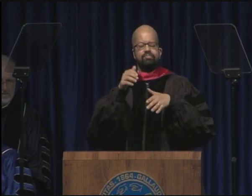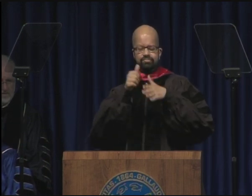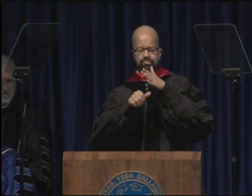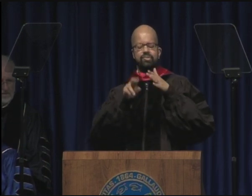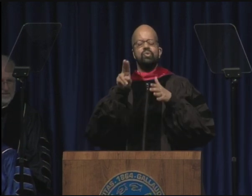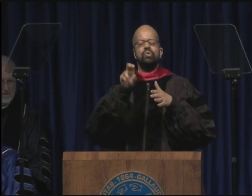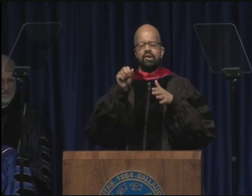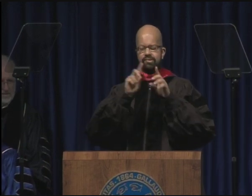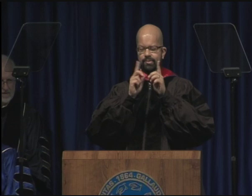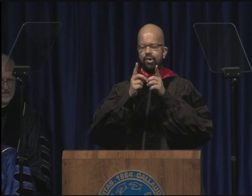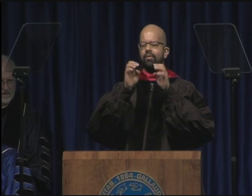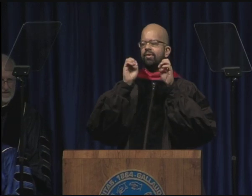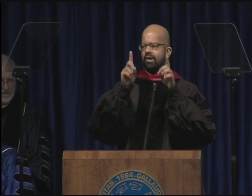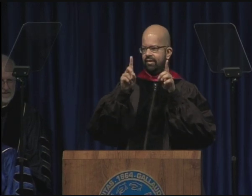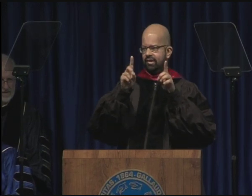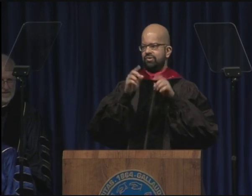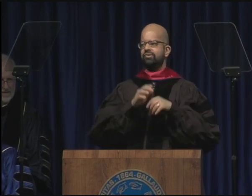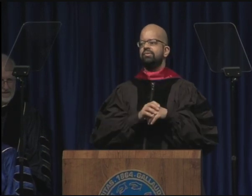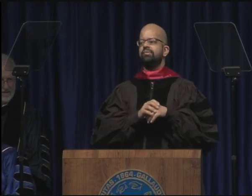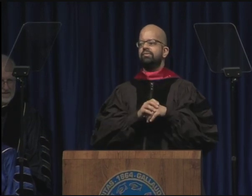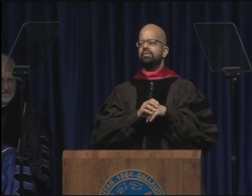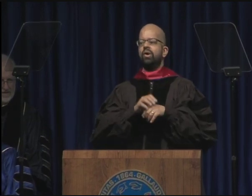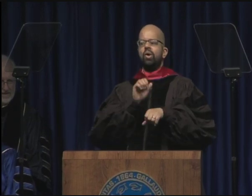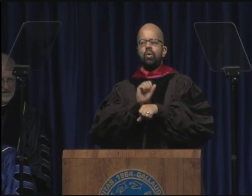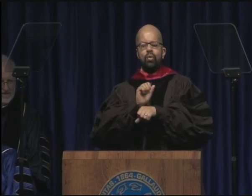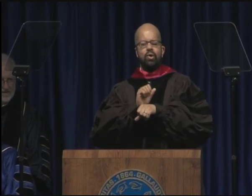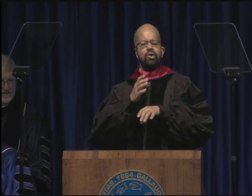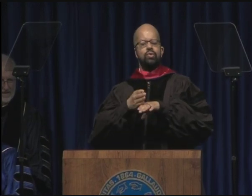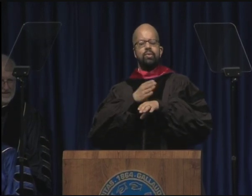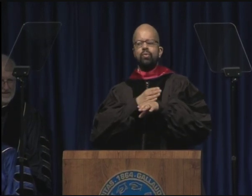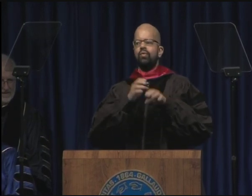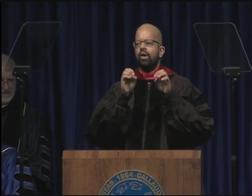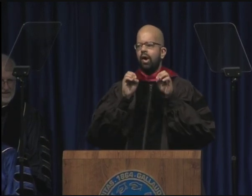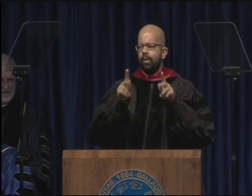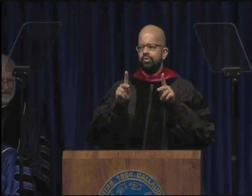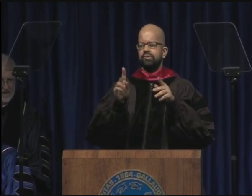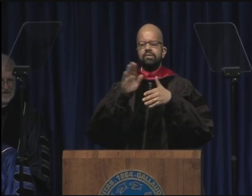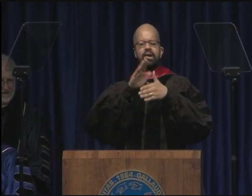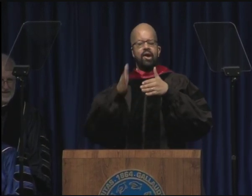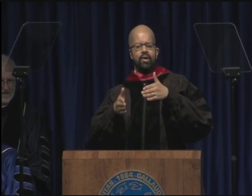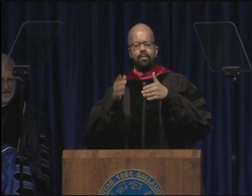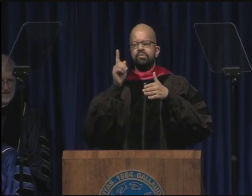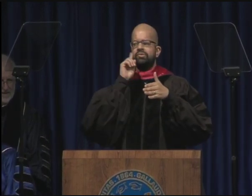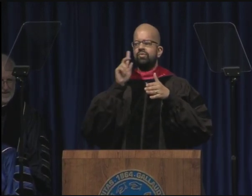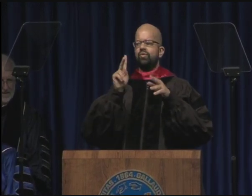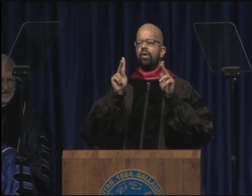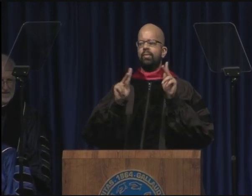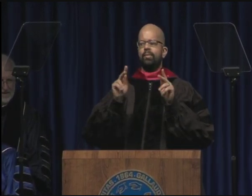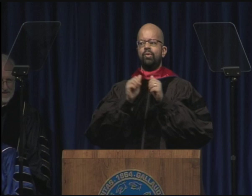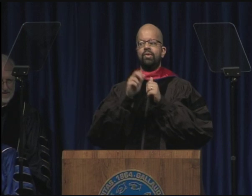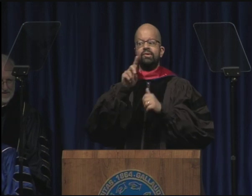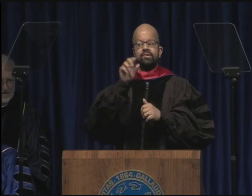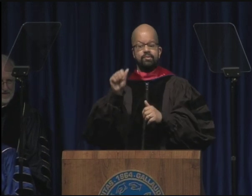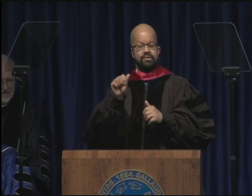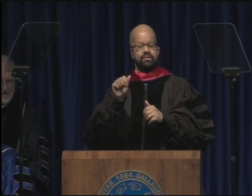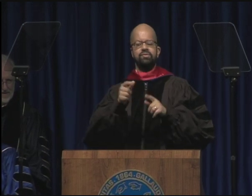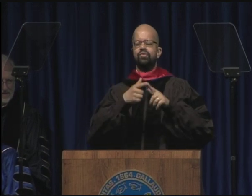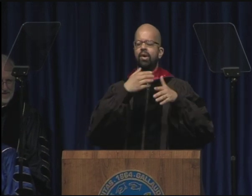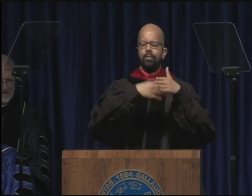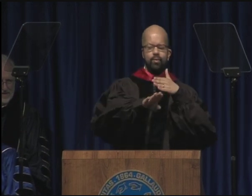He's a senior advisor working across the U.S. Department of Education to improve opportunities and outcomes for people